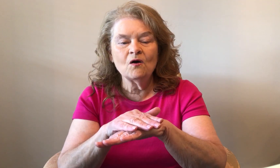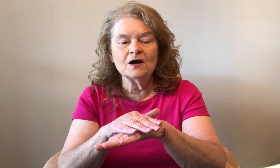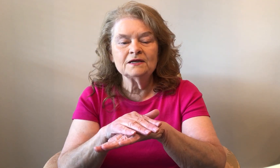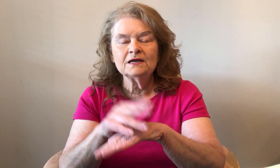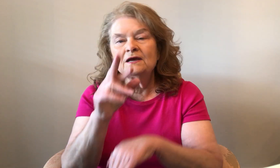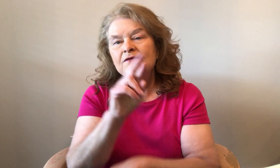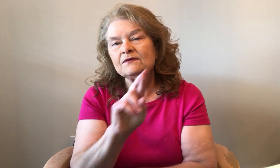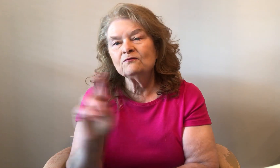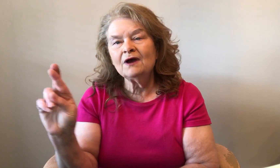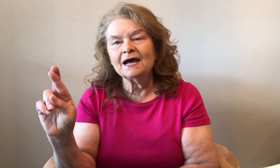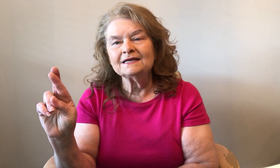on the right.